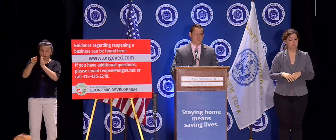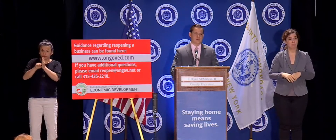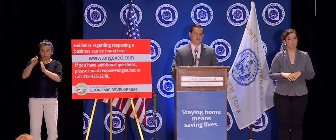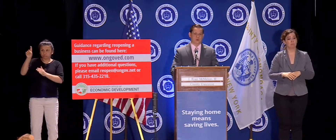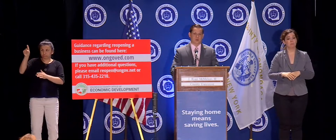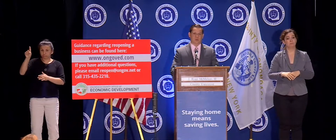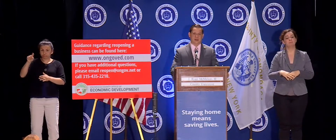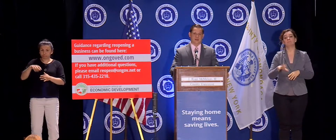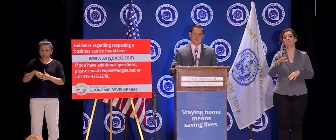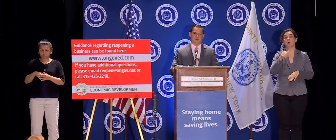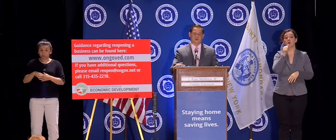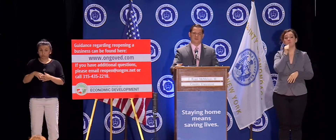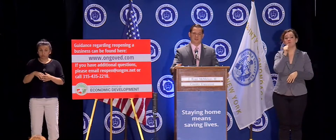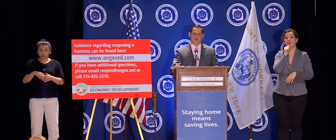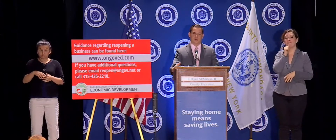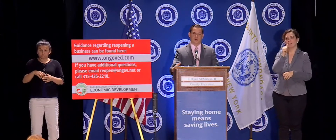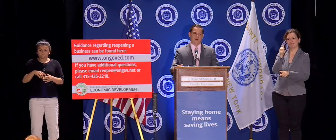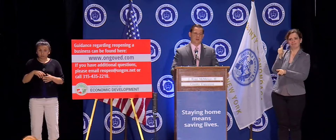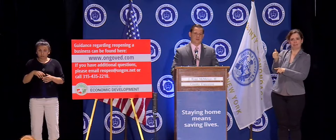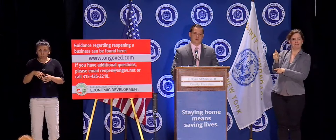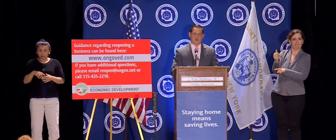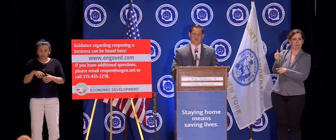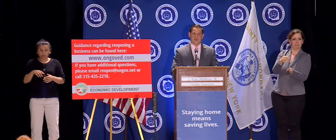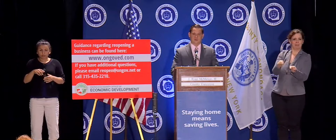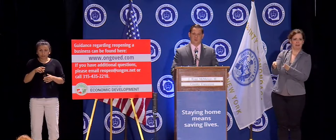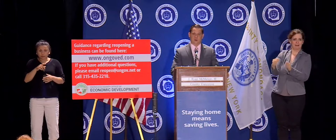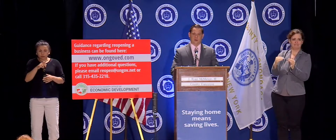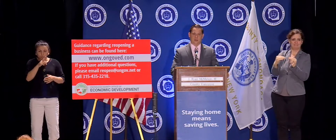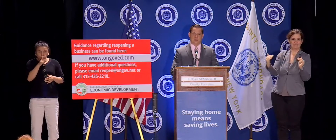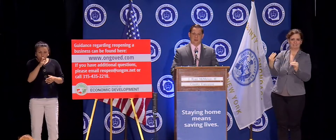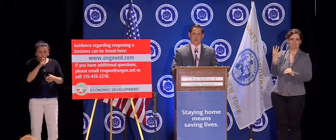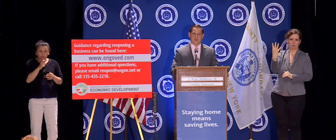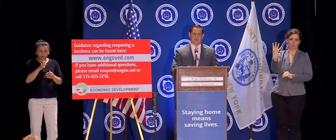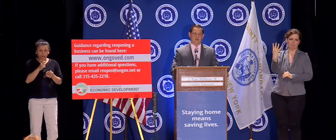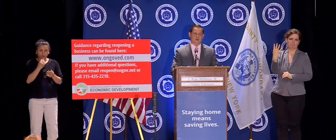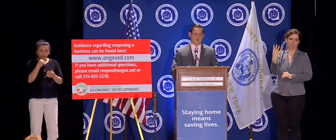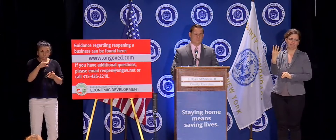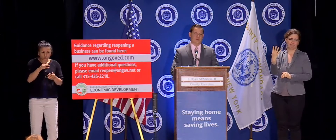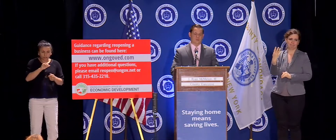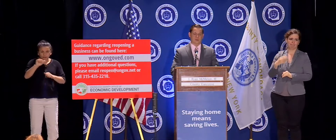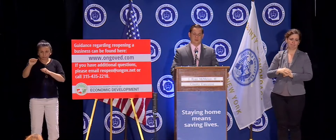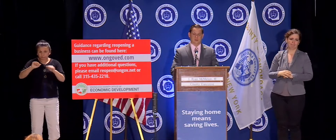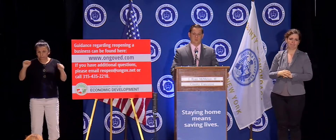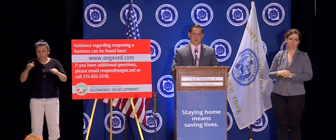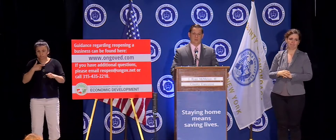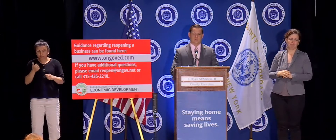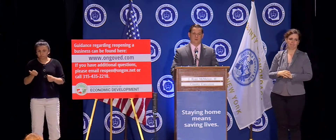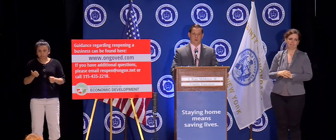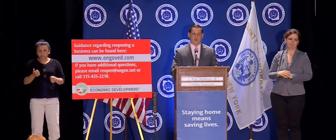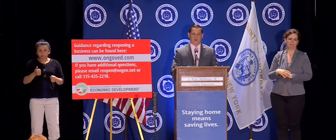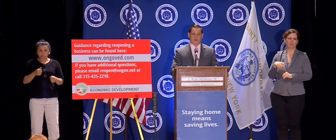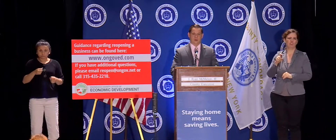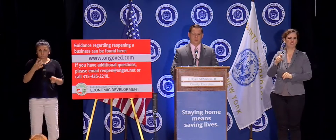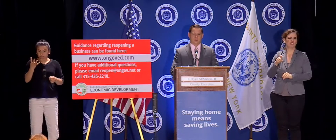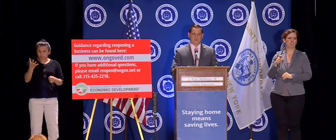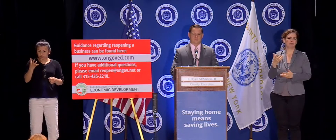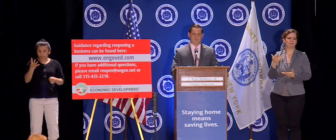can do their own plans. They would be phase 4. Certainly phase 4 should be well